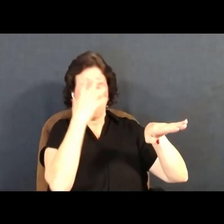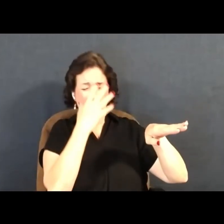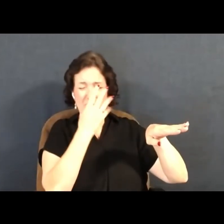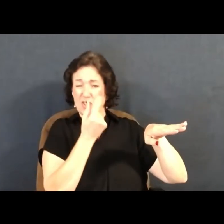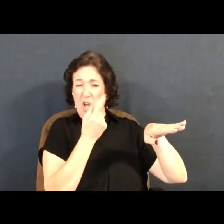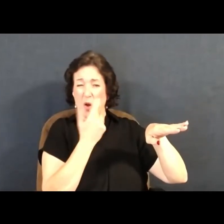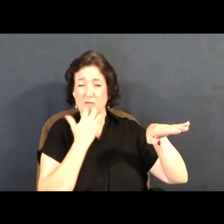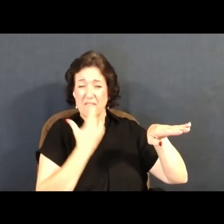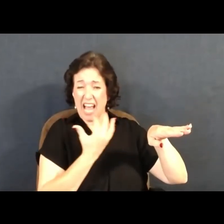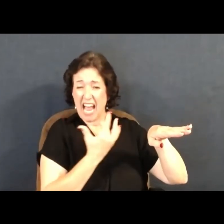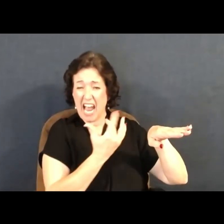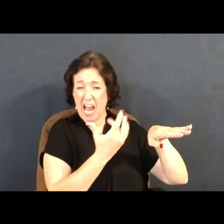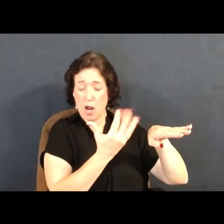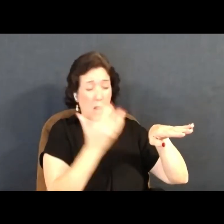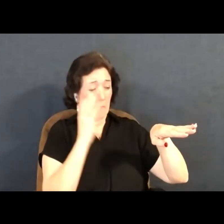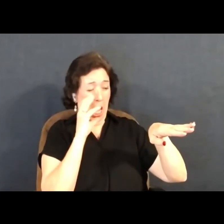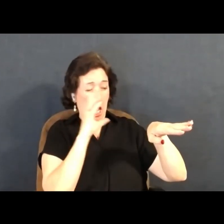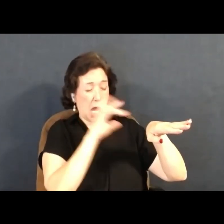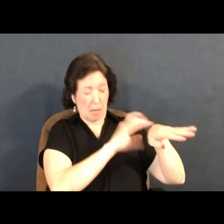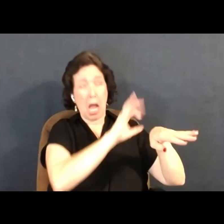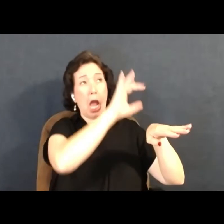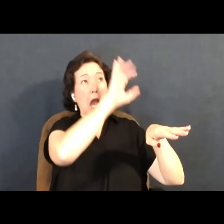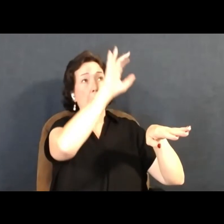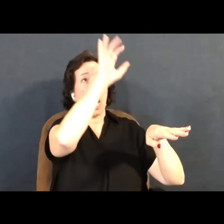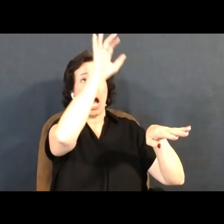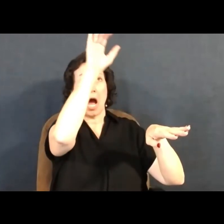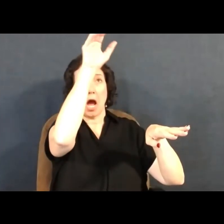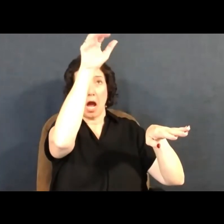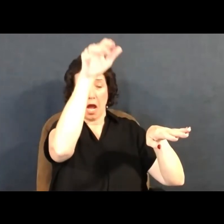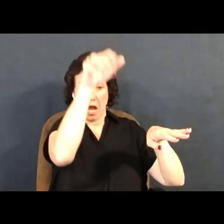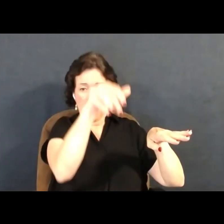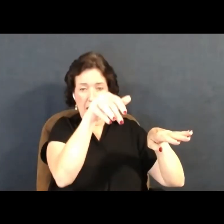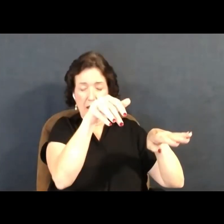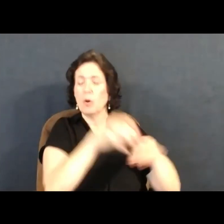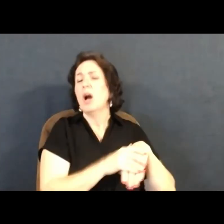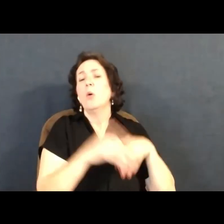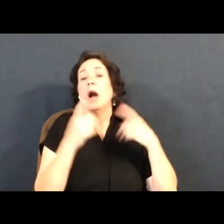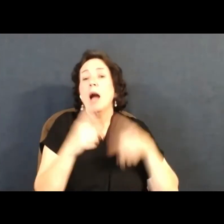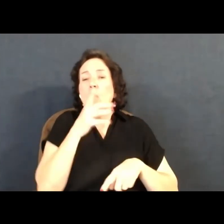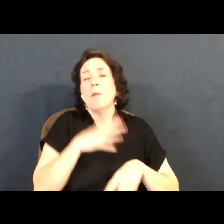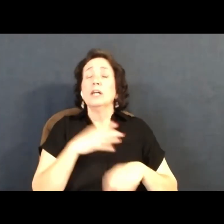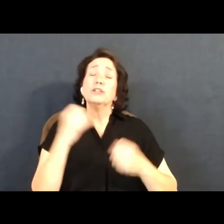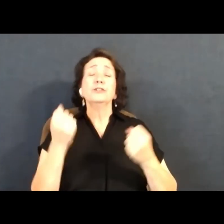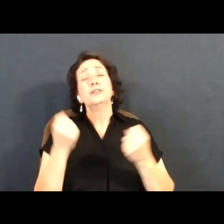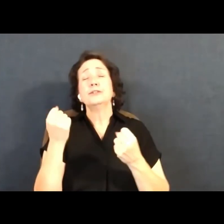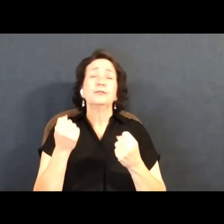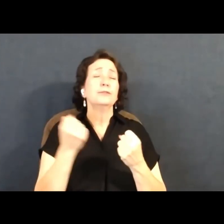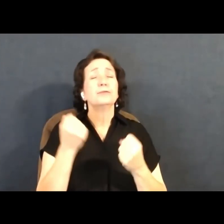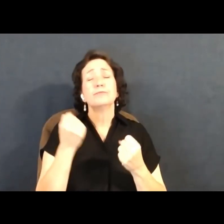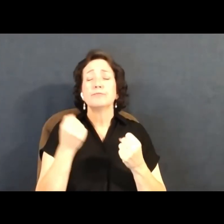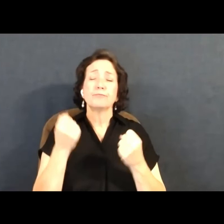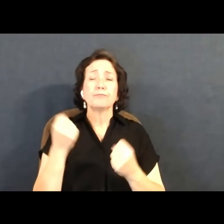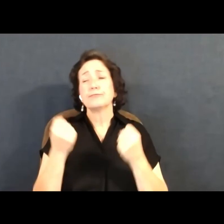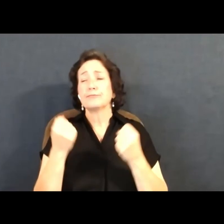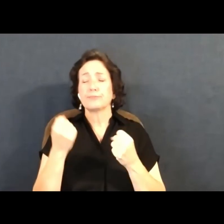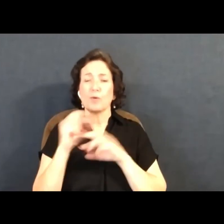dog made a big old arc. And just about that time, there was a lady driving down the road. She was about to pass that